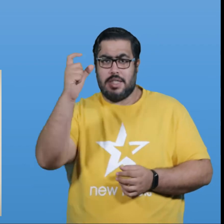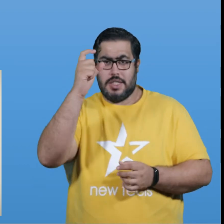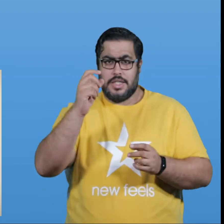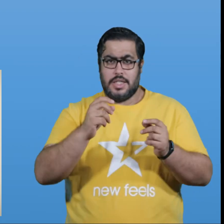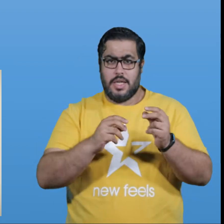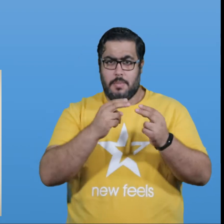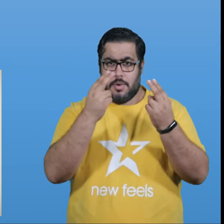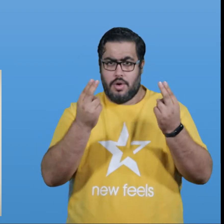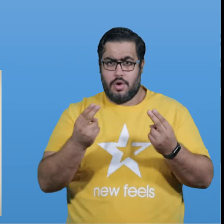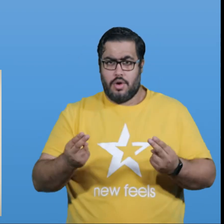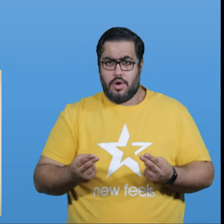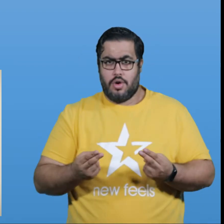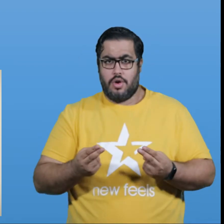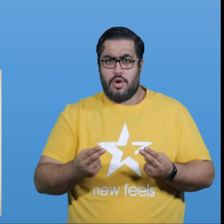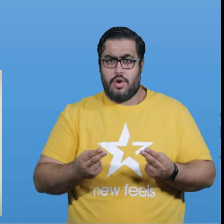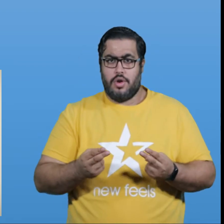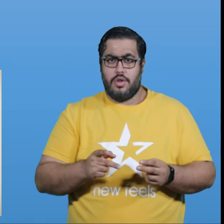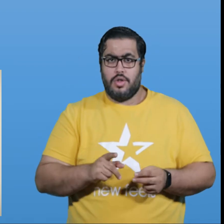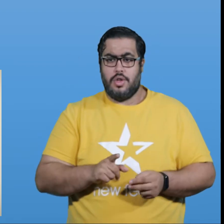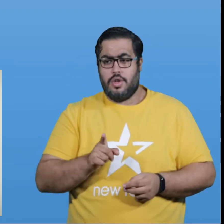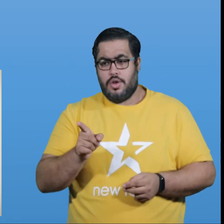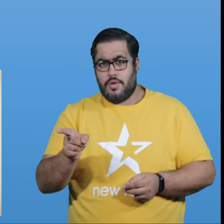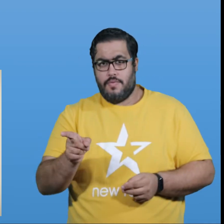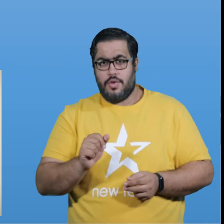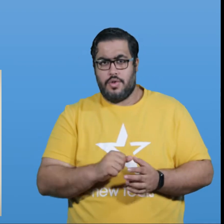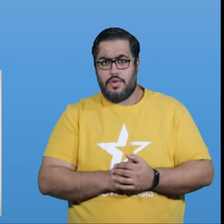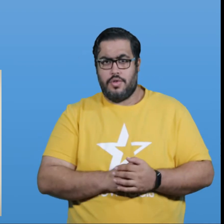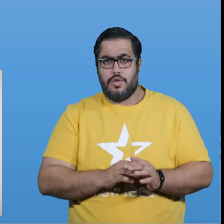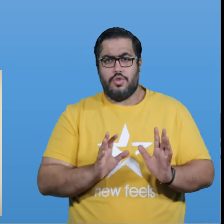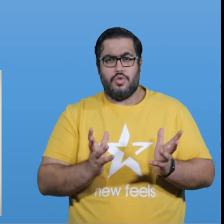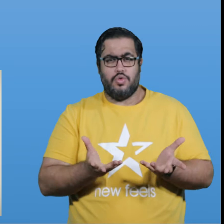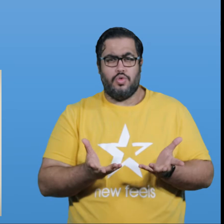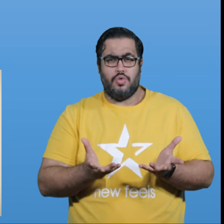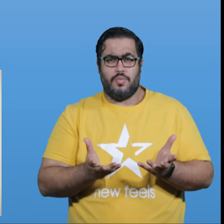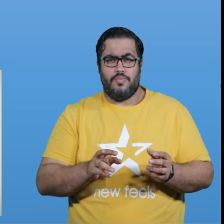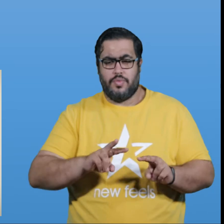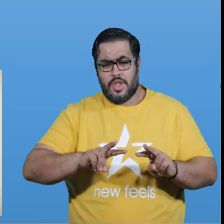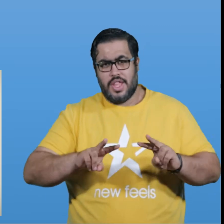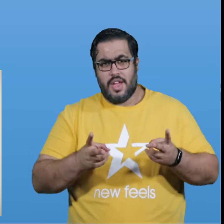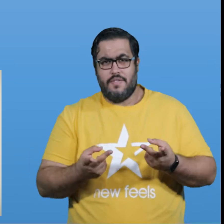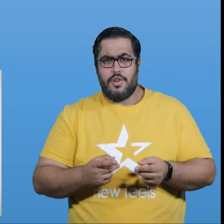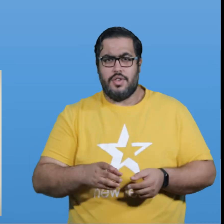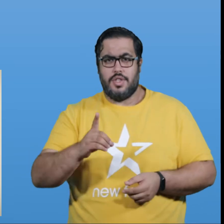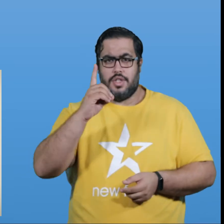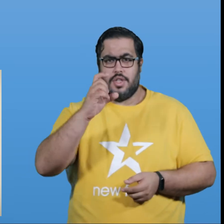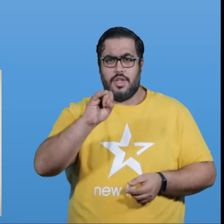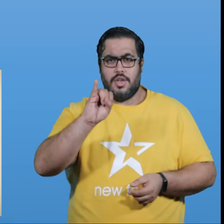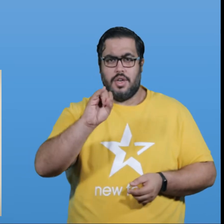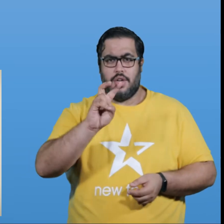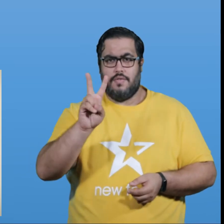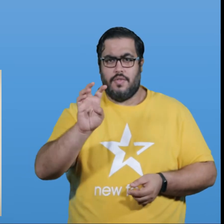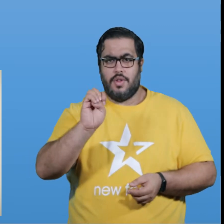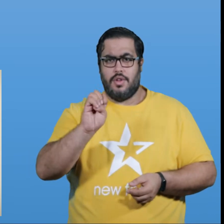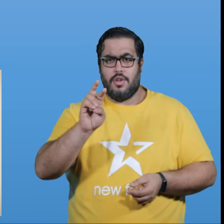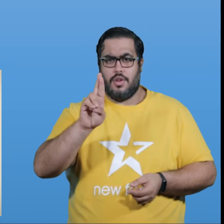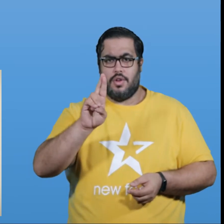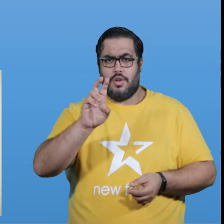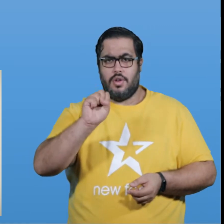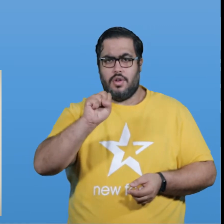showing a great deal of variety. Another word for diverse is different or various. For